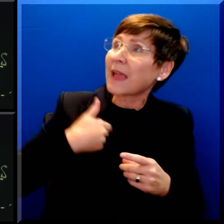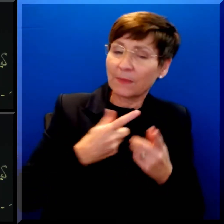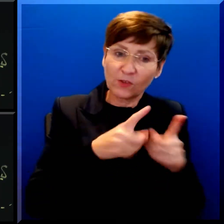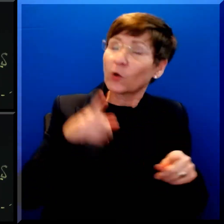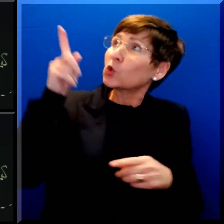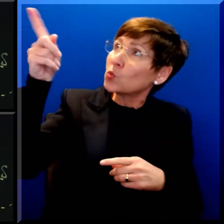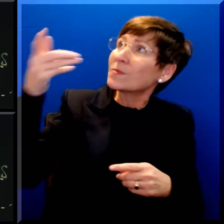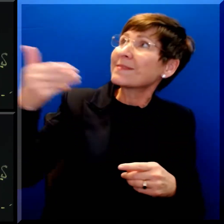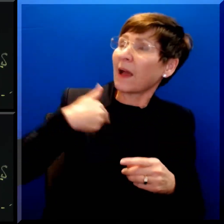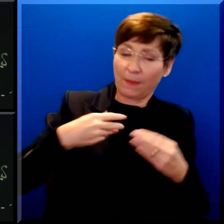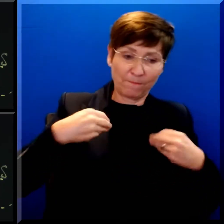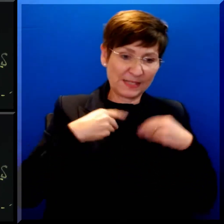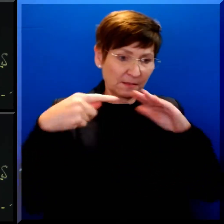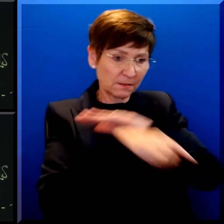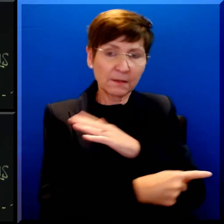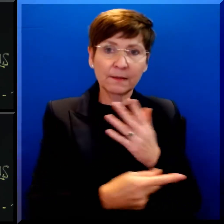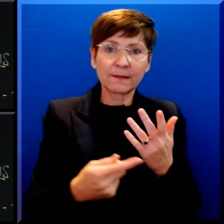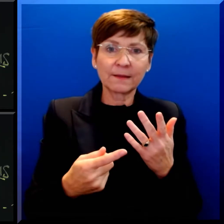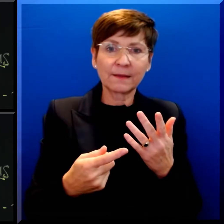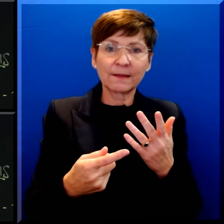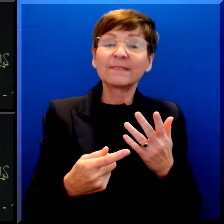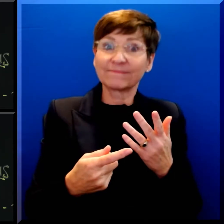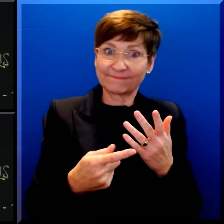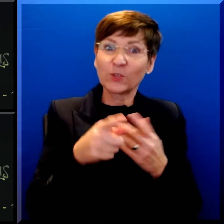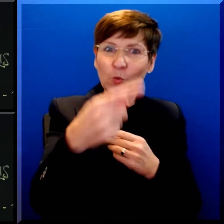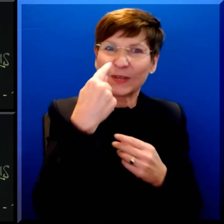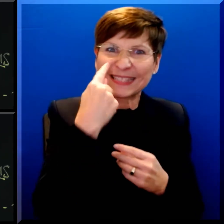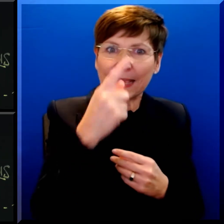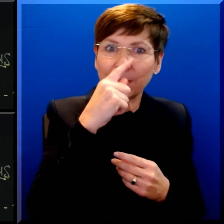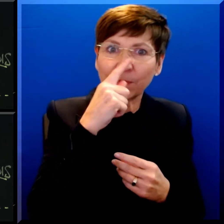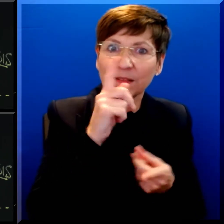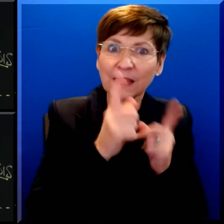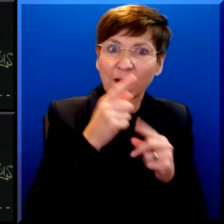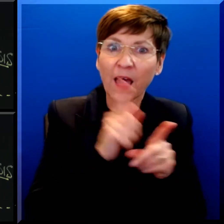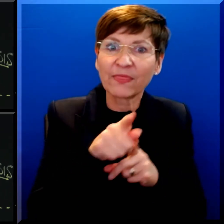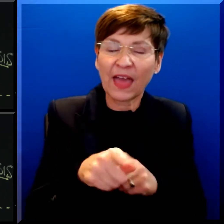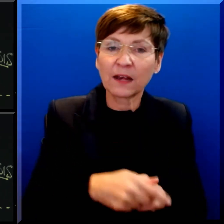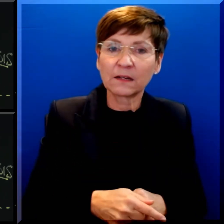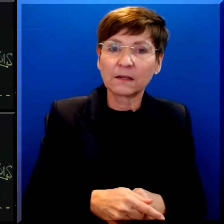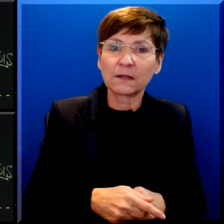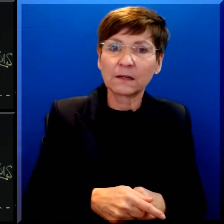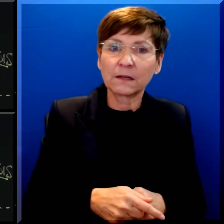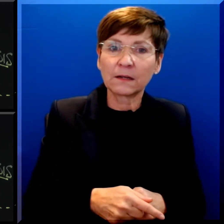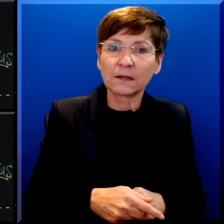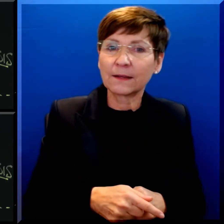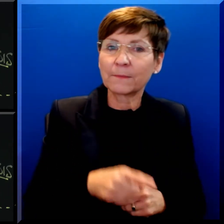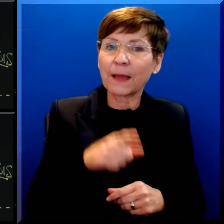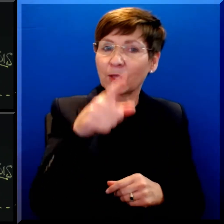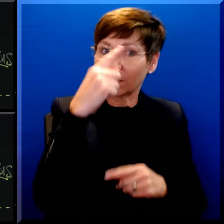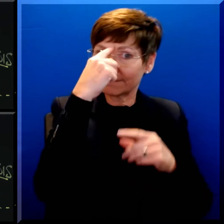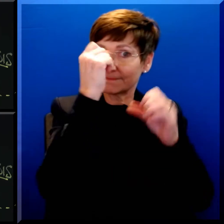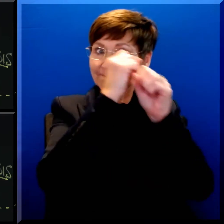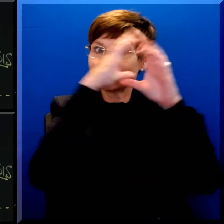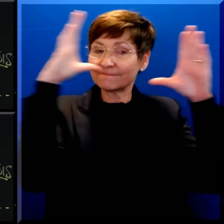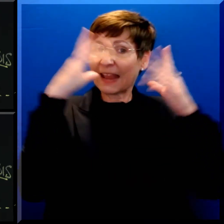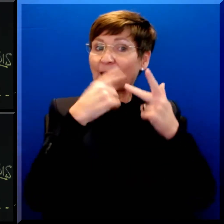stuff real to begin with? Trust gets choked and they watch. They give up. They walk away on faith. Maybe that describes somebody you know. Or